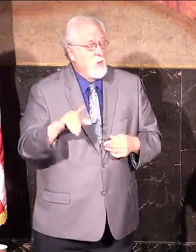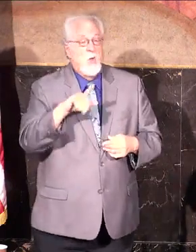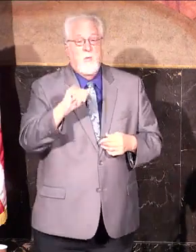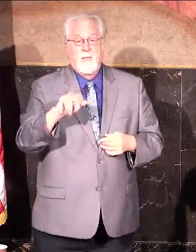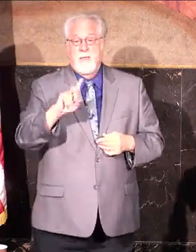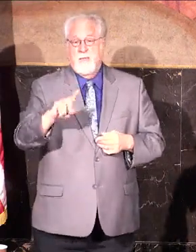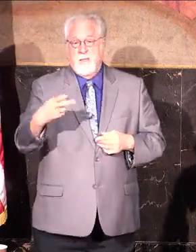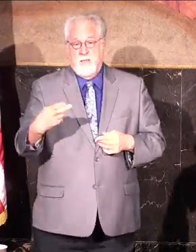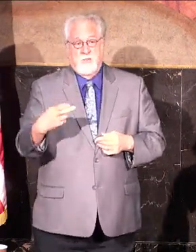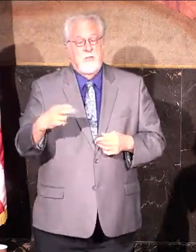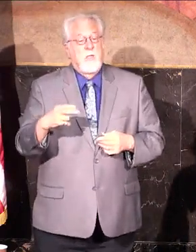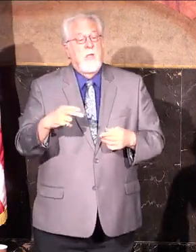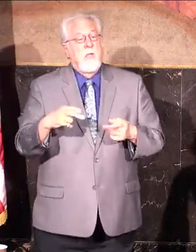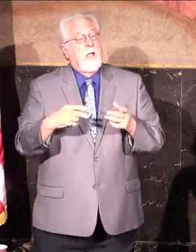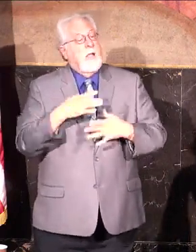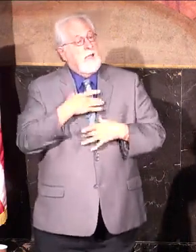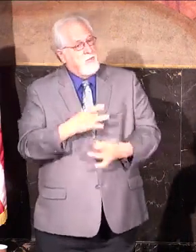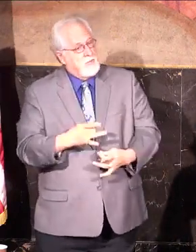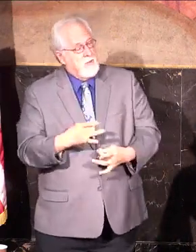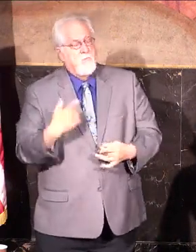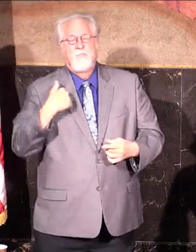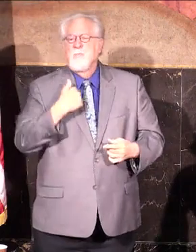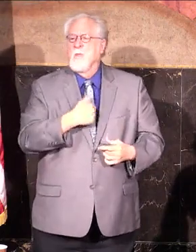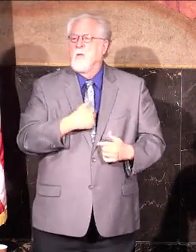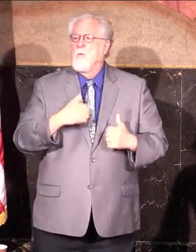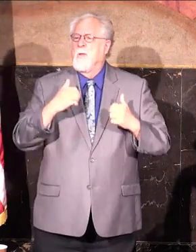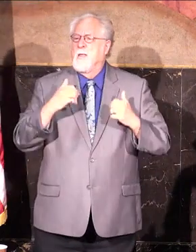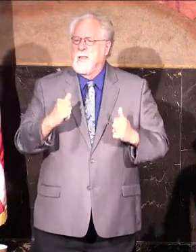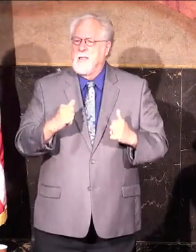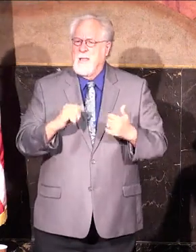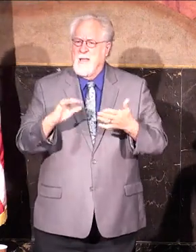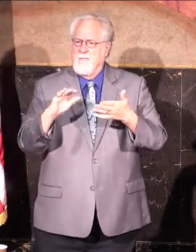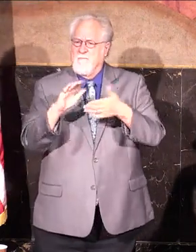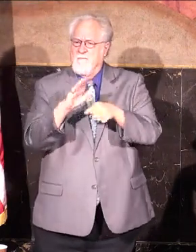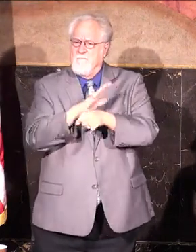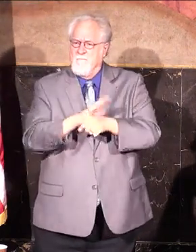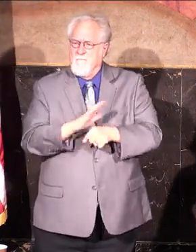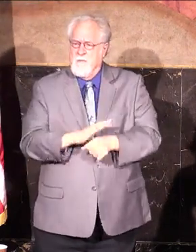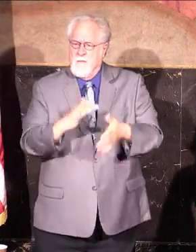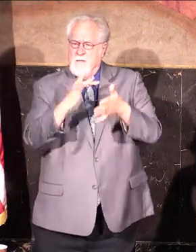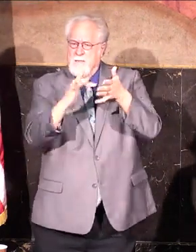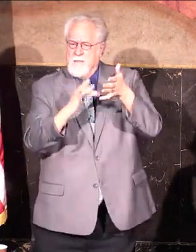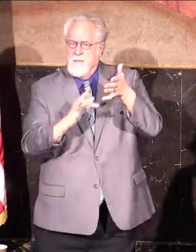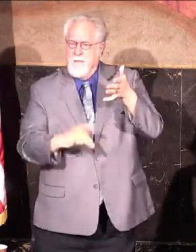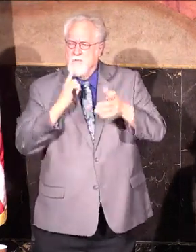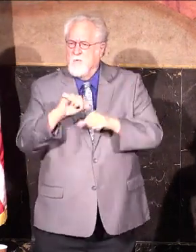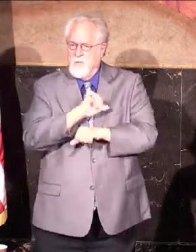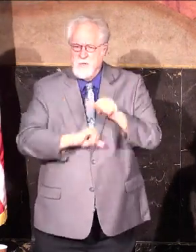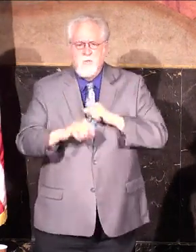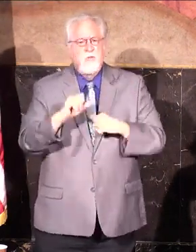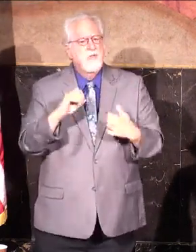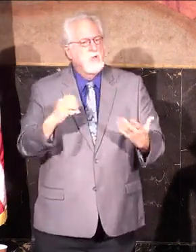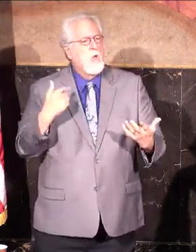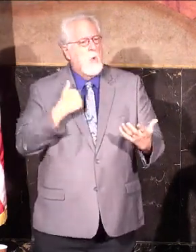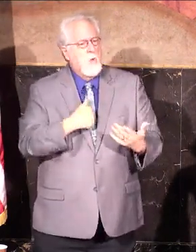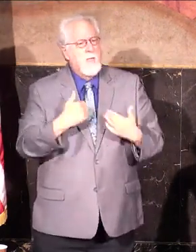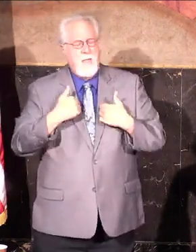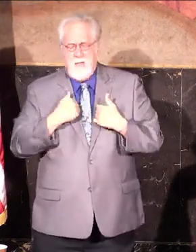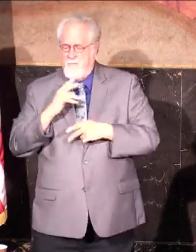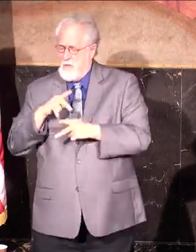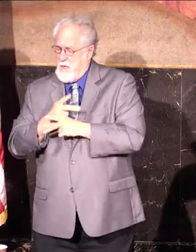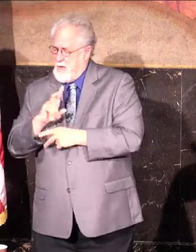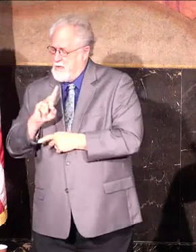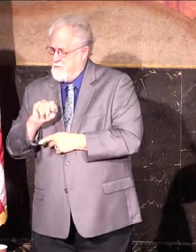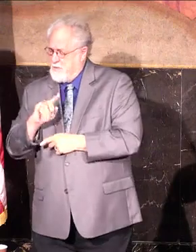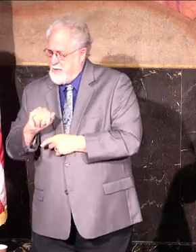Department of Health. And interestingly, we are able to fill the data gaps for each other. So for example, we have sources of data